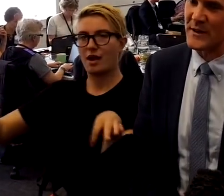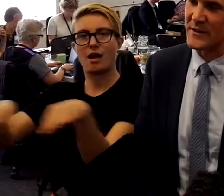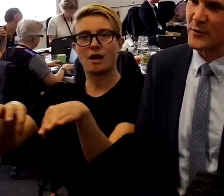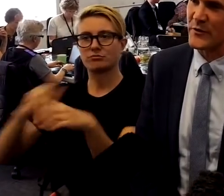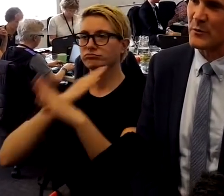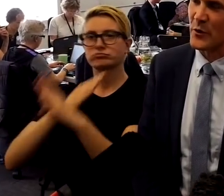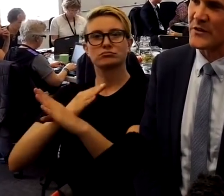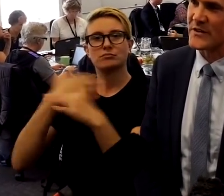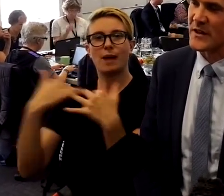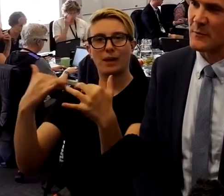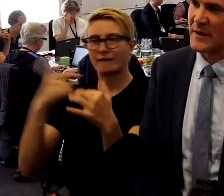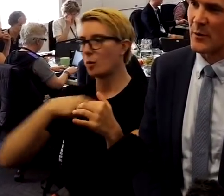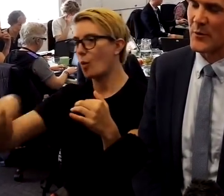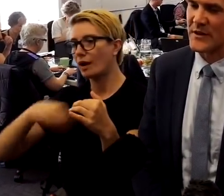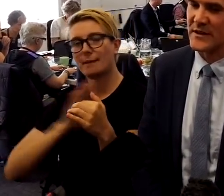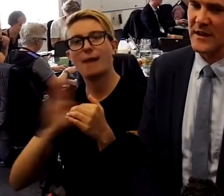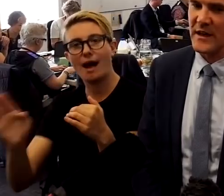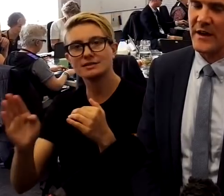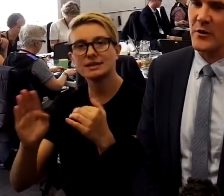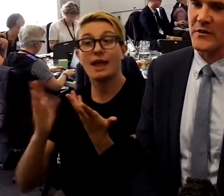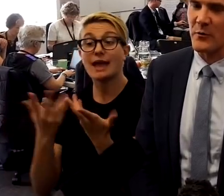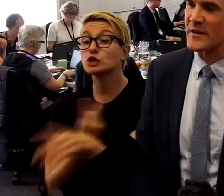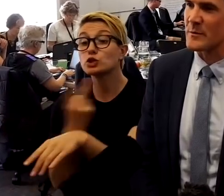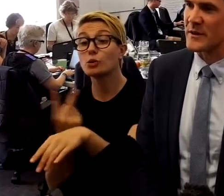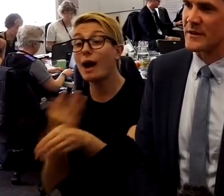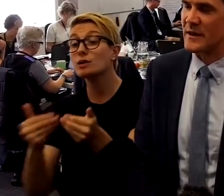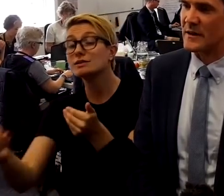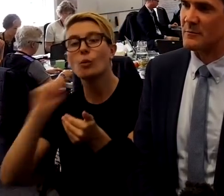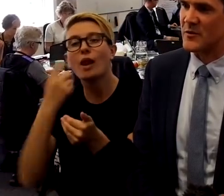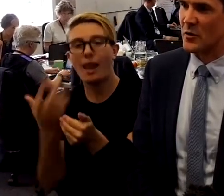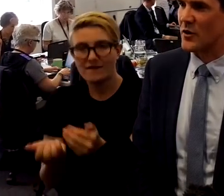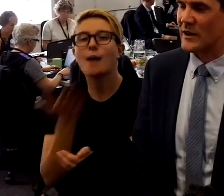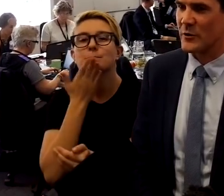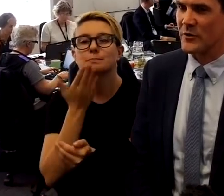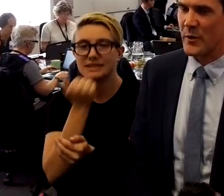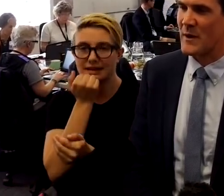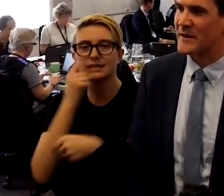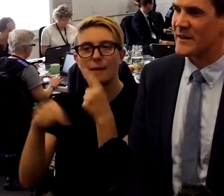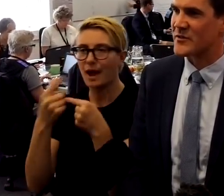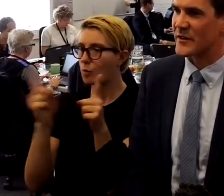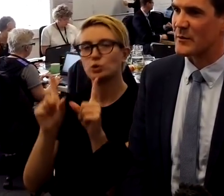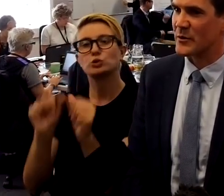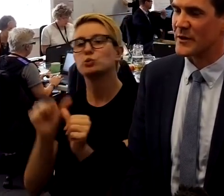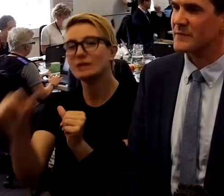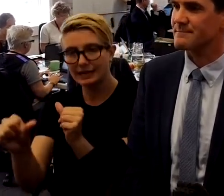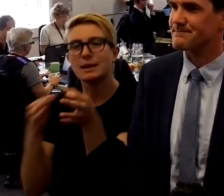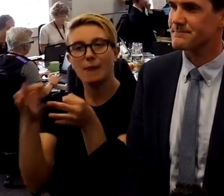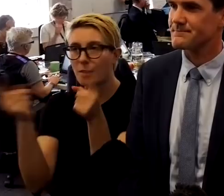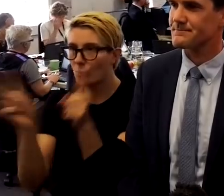full update in terms of the process and how we proceed. And there is a reasonably strong likelihood that we may deconstruct that